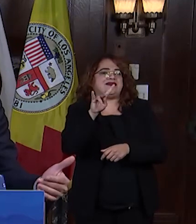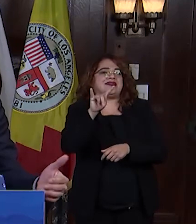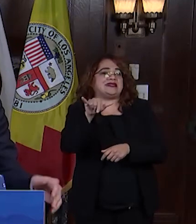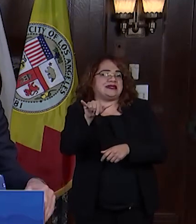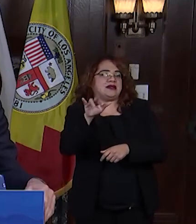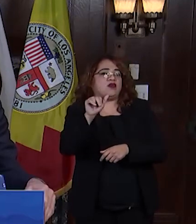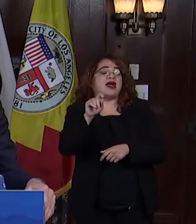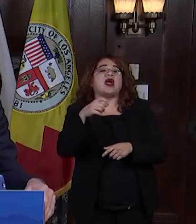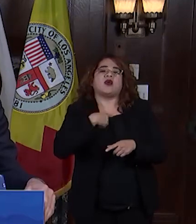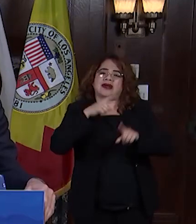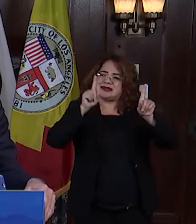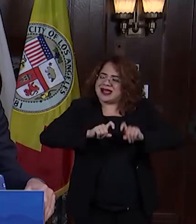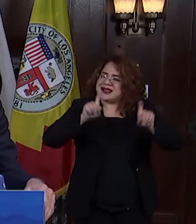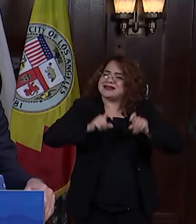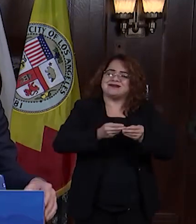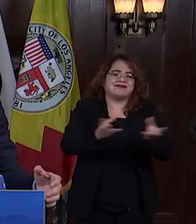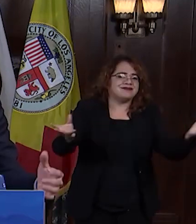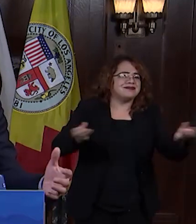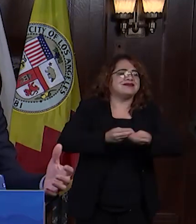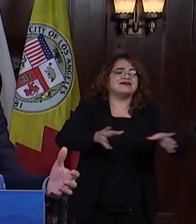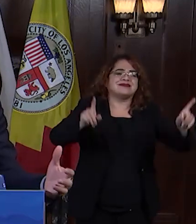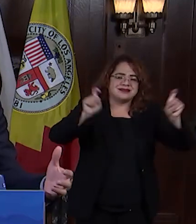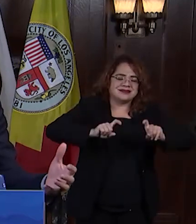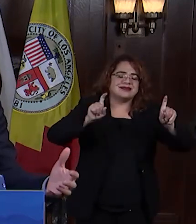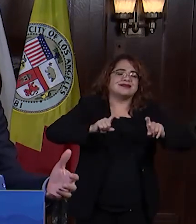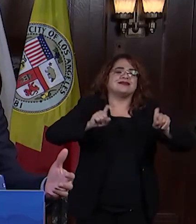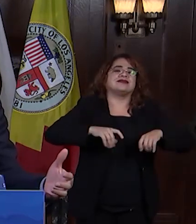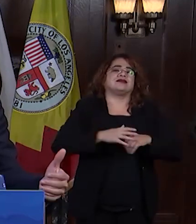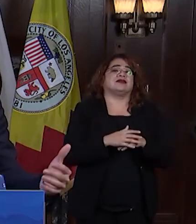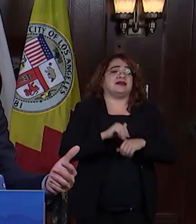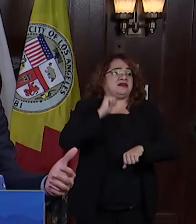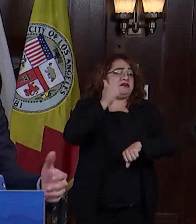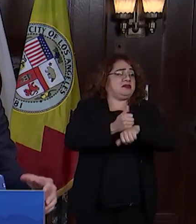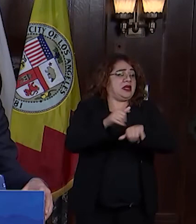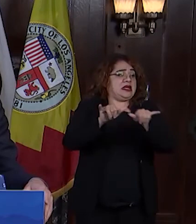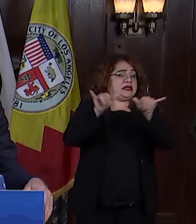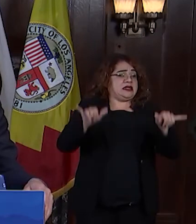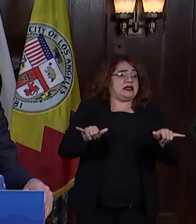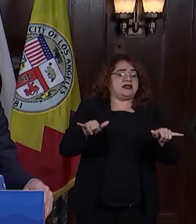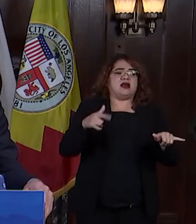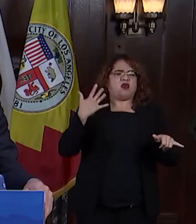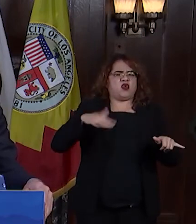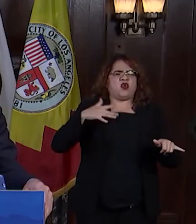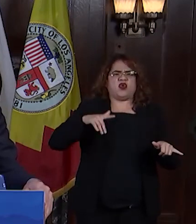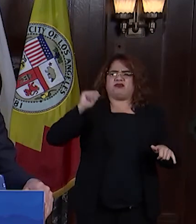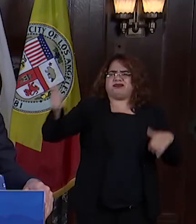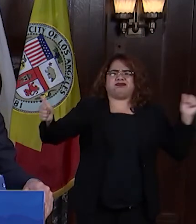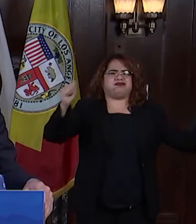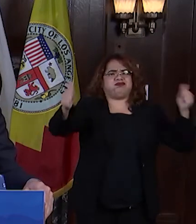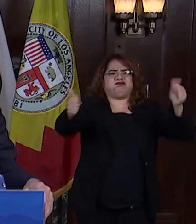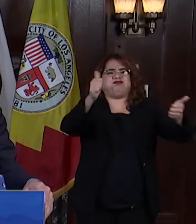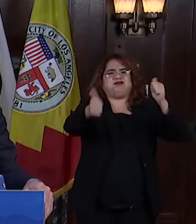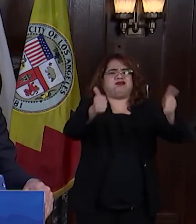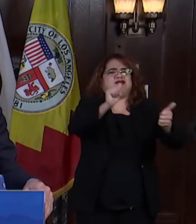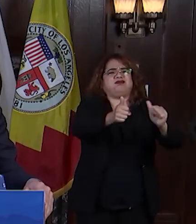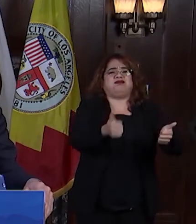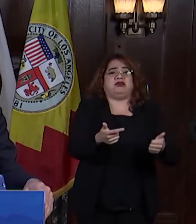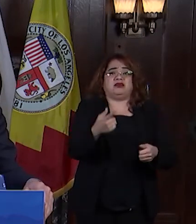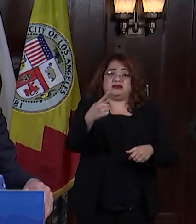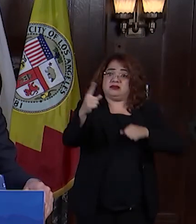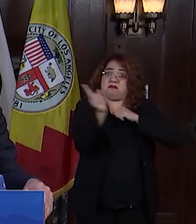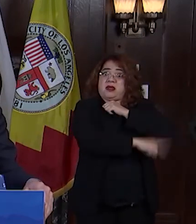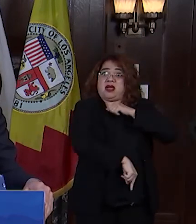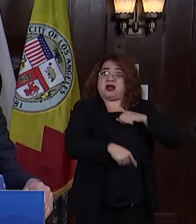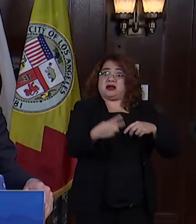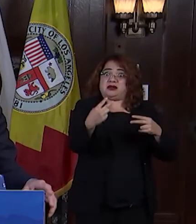lot of cases. Part of that is that we've had that robust system in place more than other counties, and I don't think we should be punished for that. I think that we should look